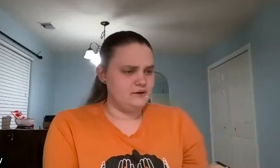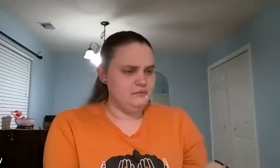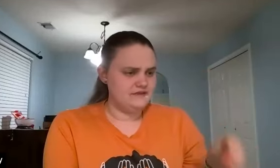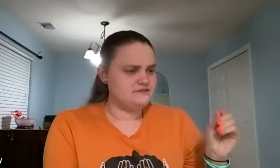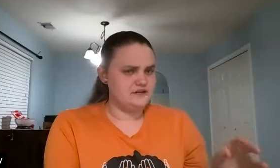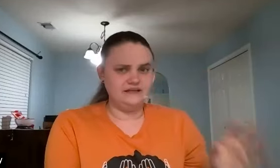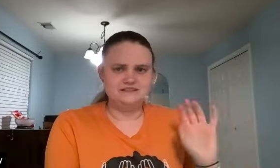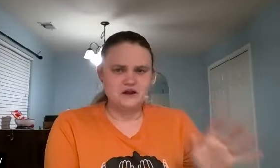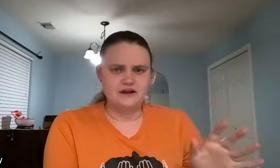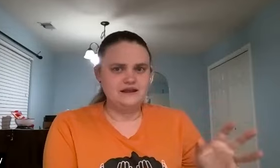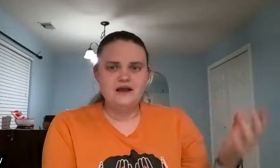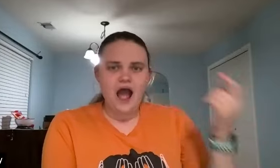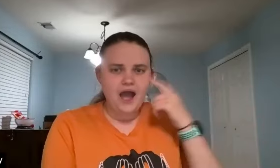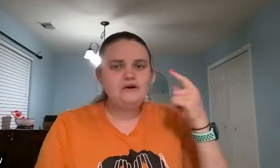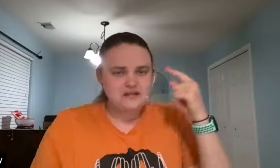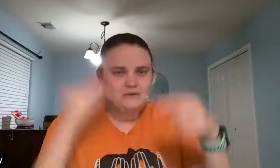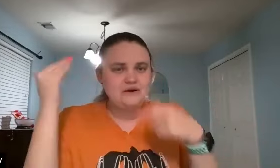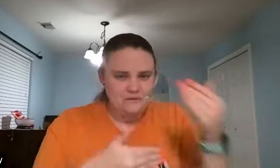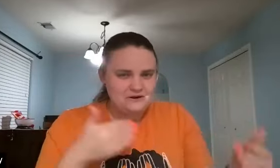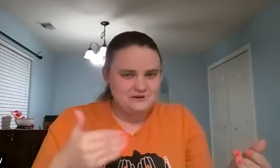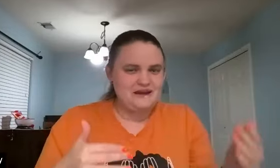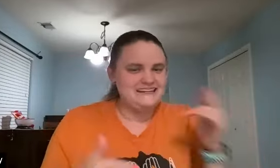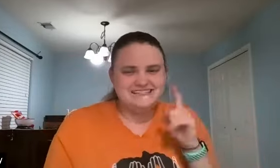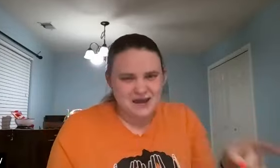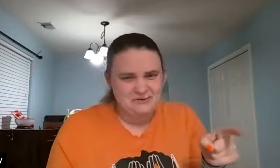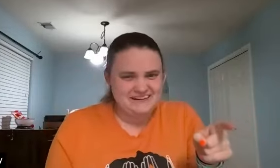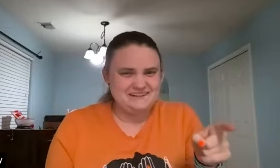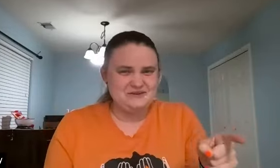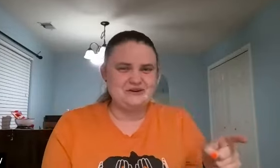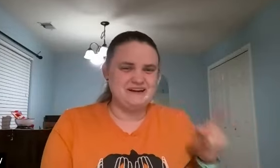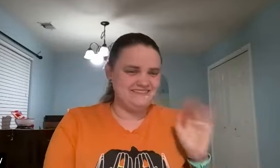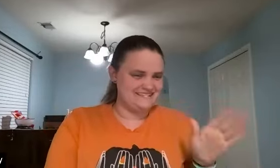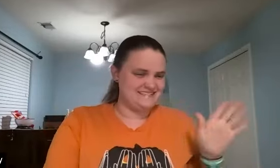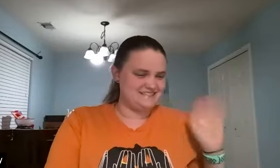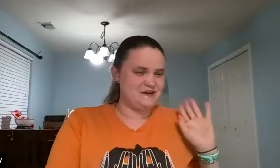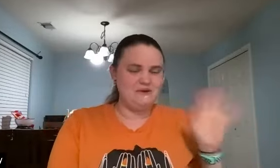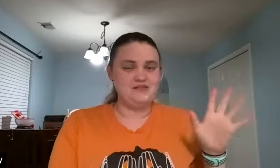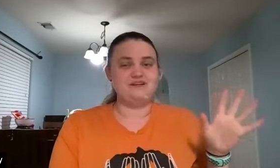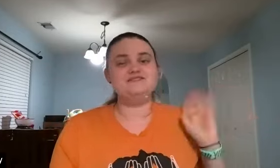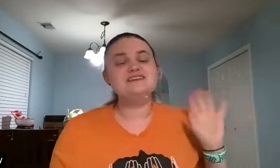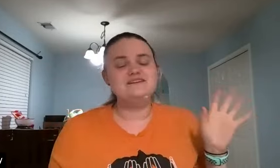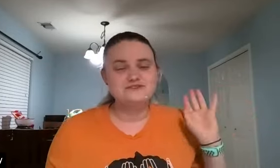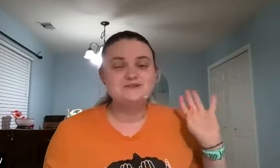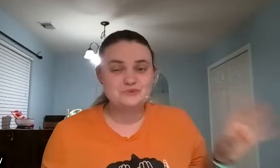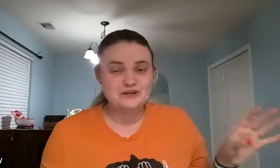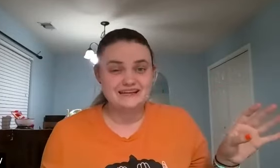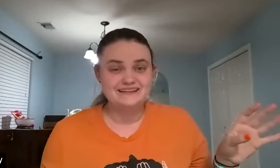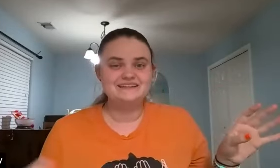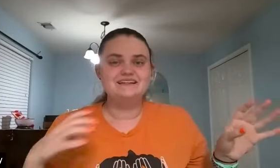No, we have spring. Sorry. I want to go in order, but I did not put it in order on my list, and it's going to bother me. So the sign for spring is